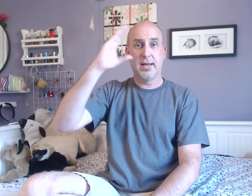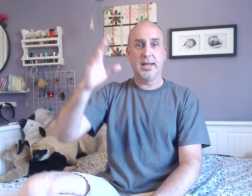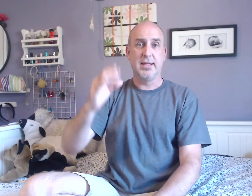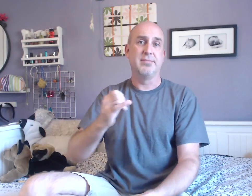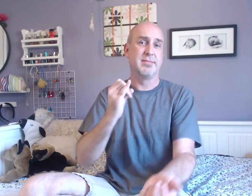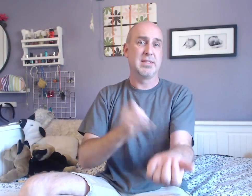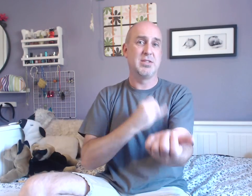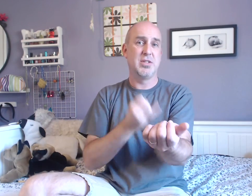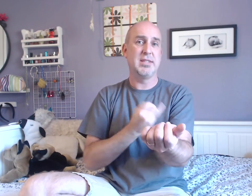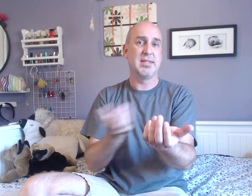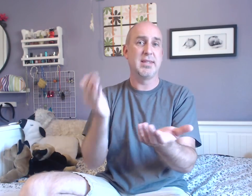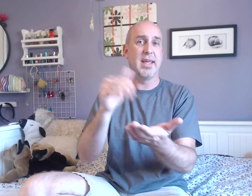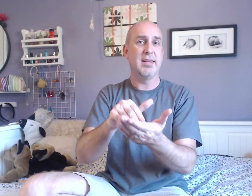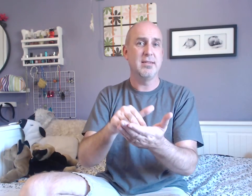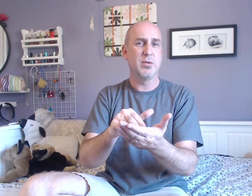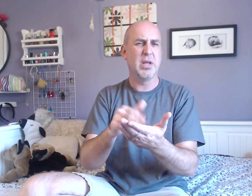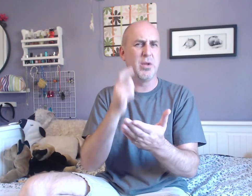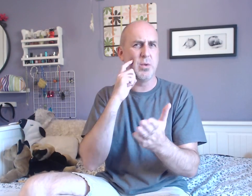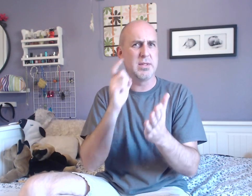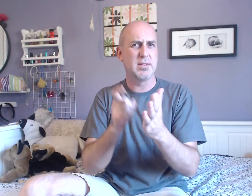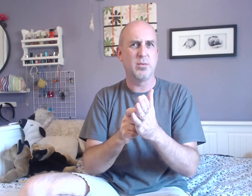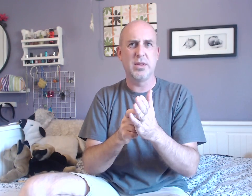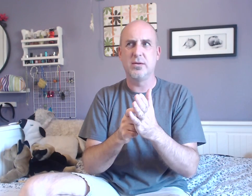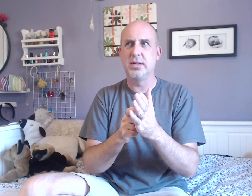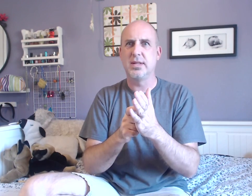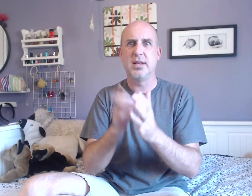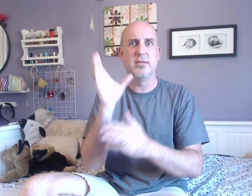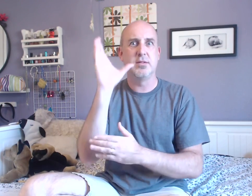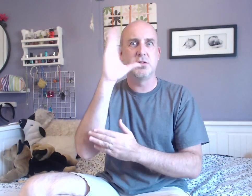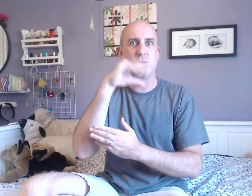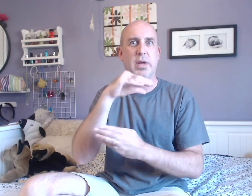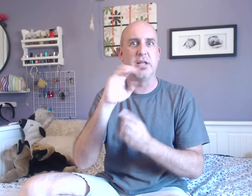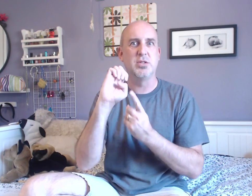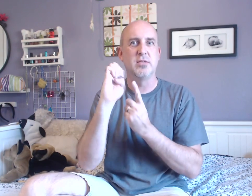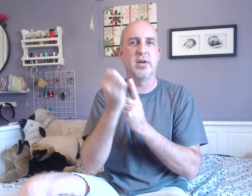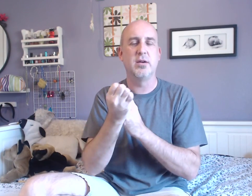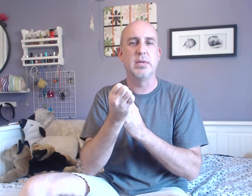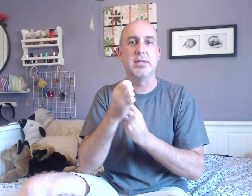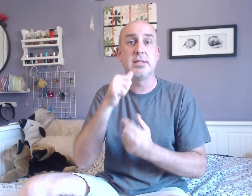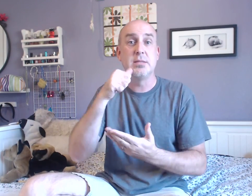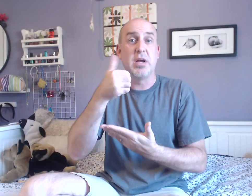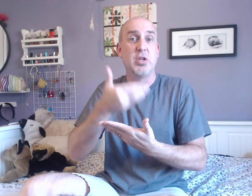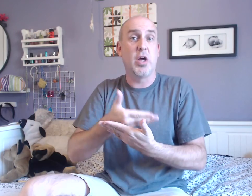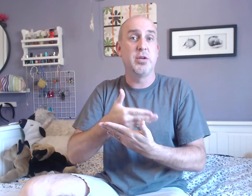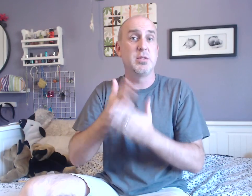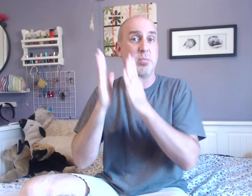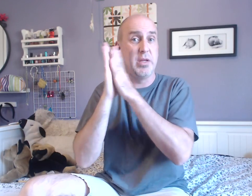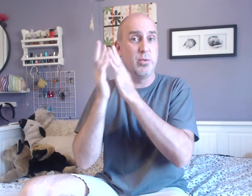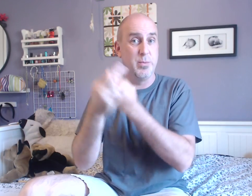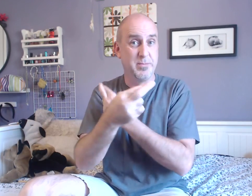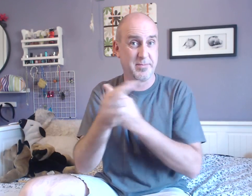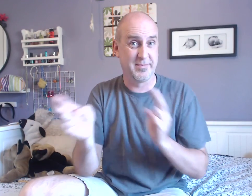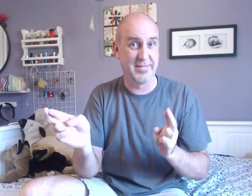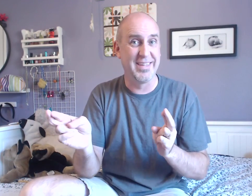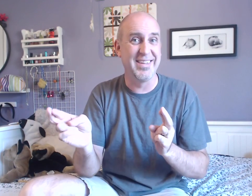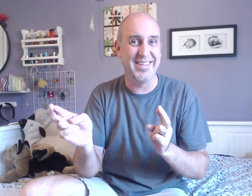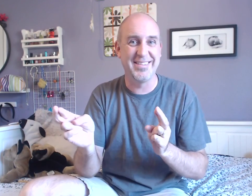Hi, it's Jason again. You may notice that we are in kind of a strange environment. This is my daughter's bedroom. This